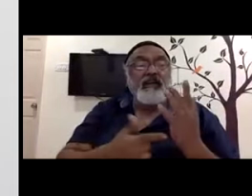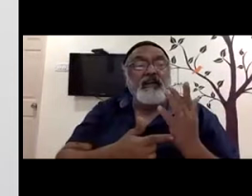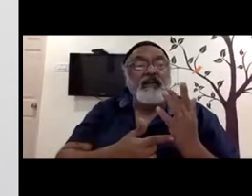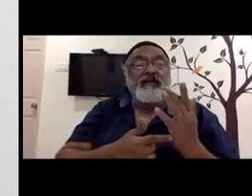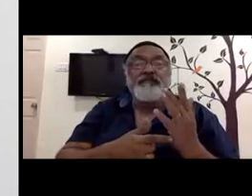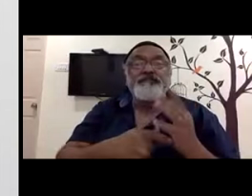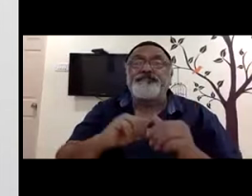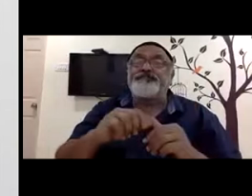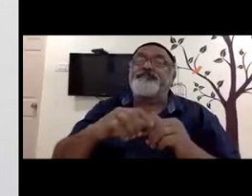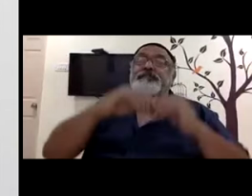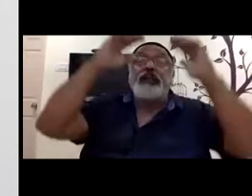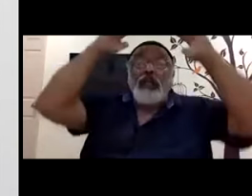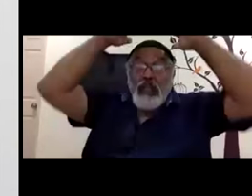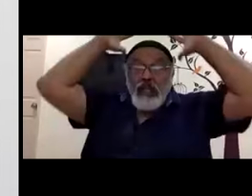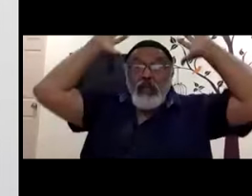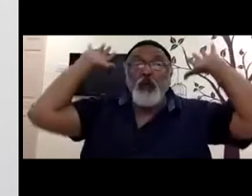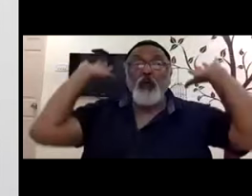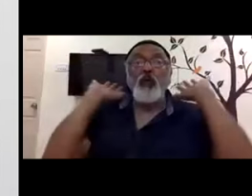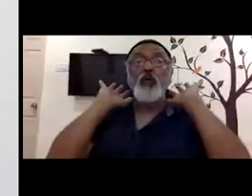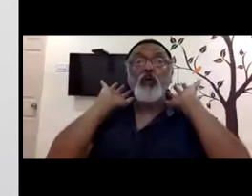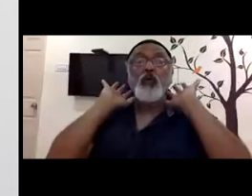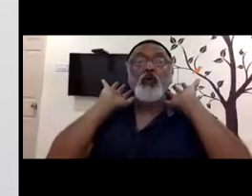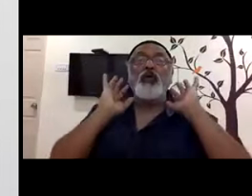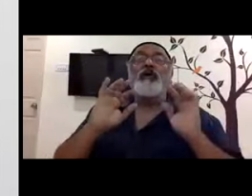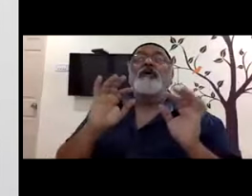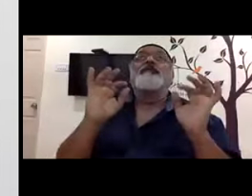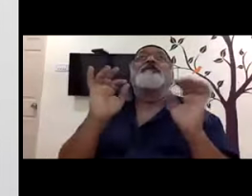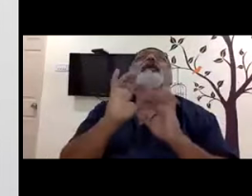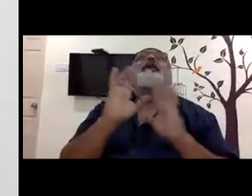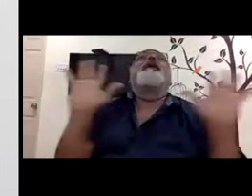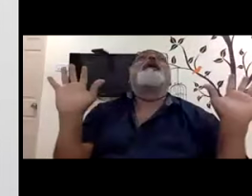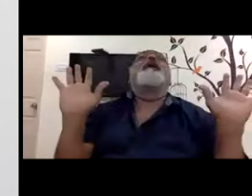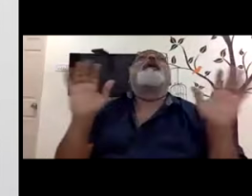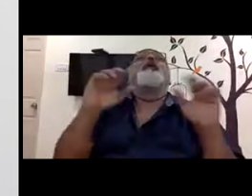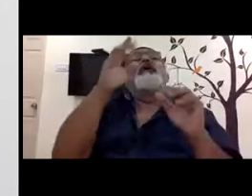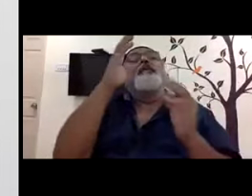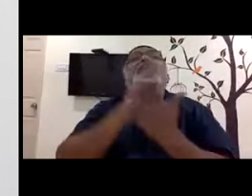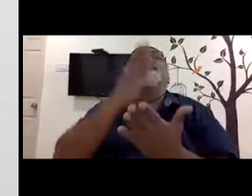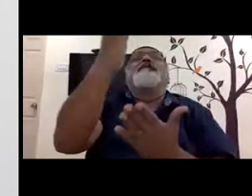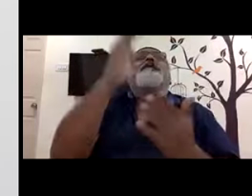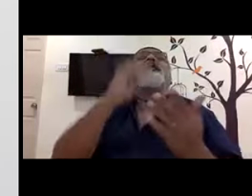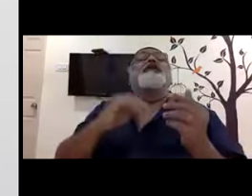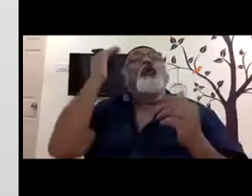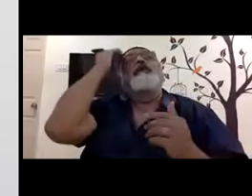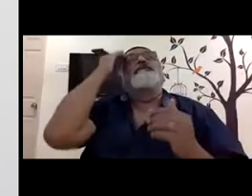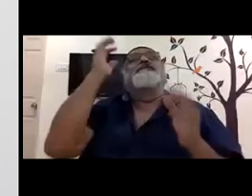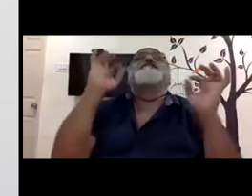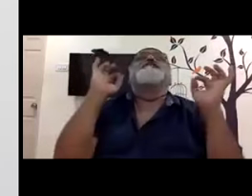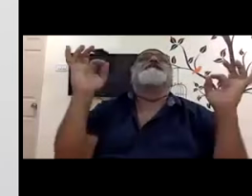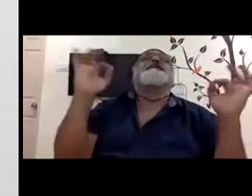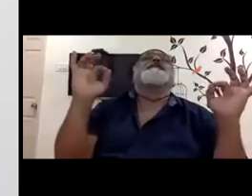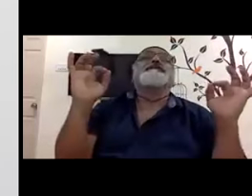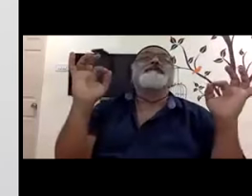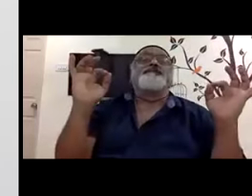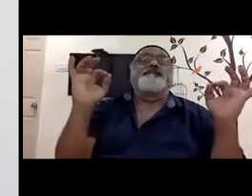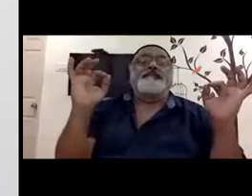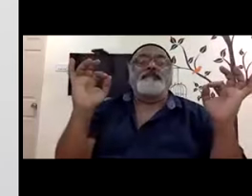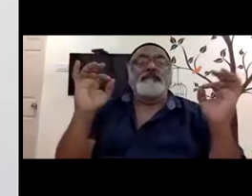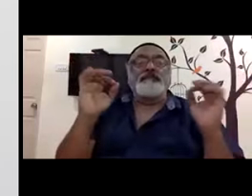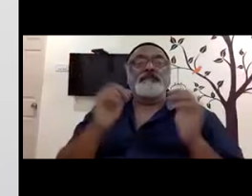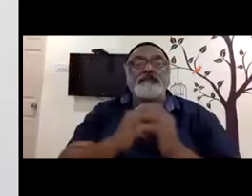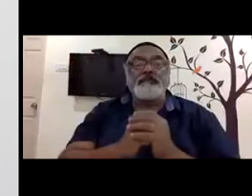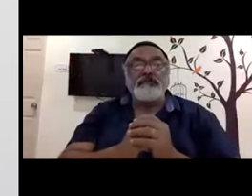just because we believe them to be an expert, or to be very knowledgeable, or we follow them, a particular